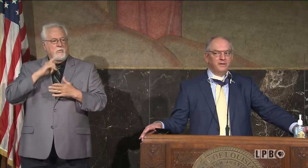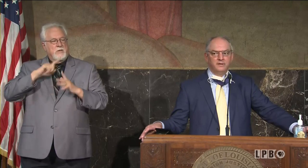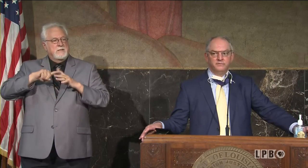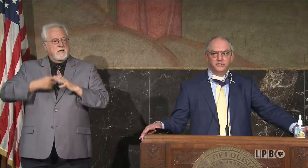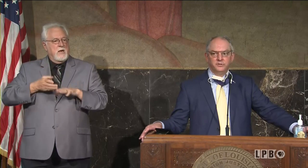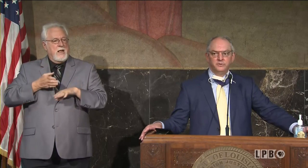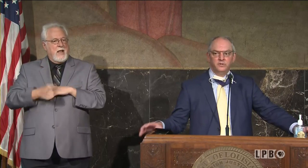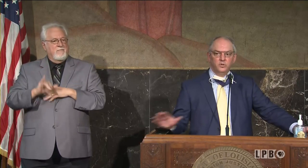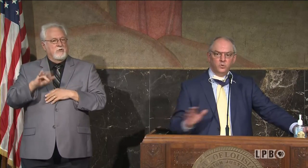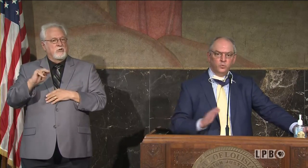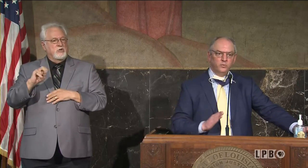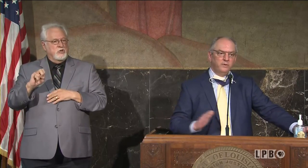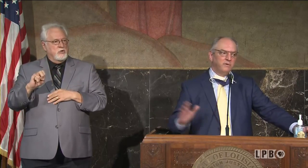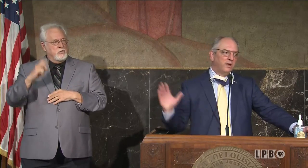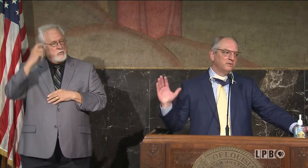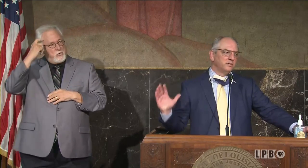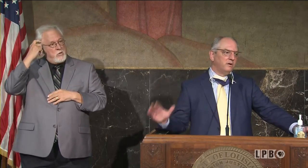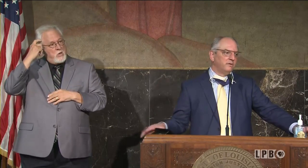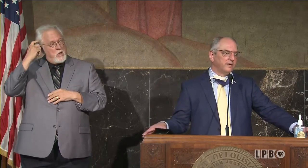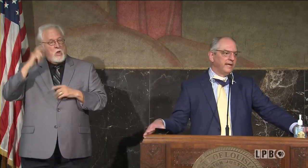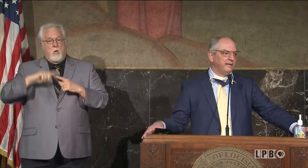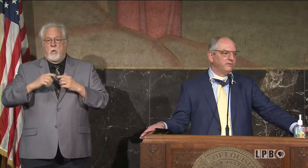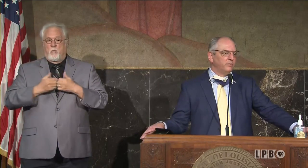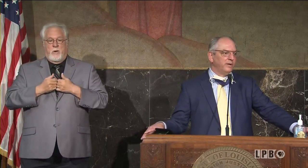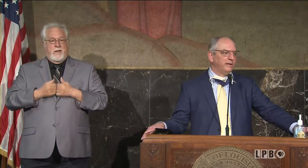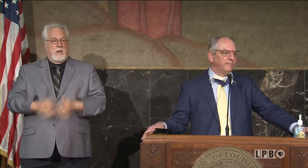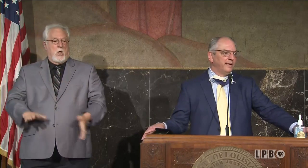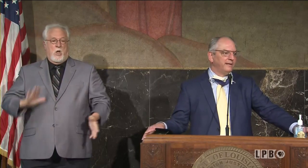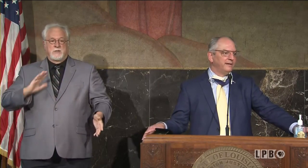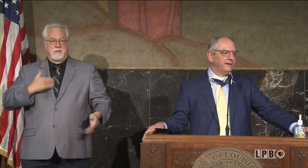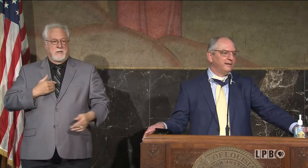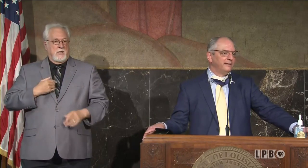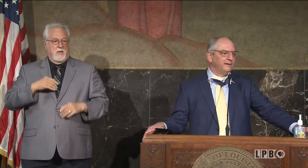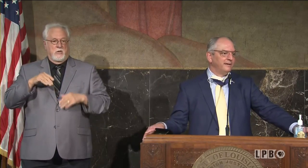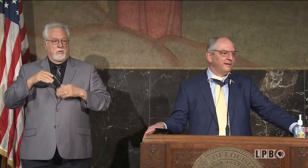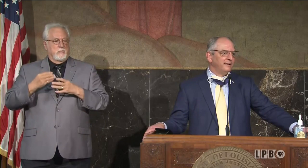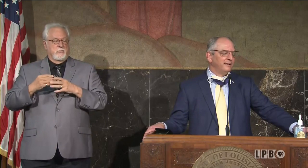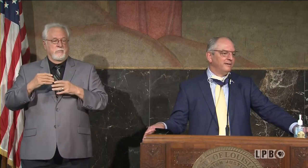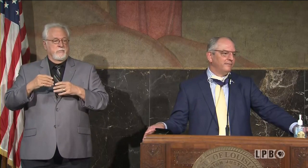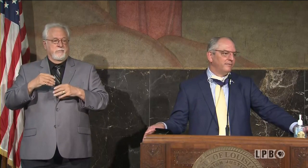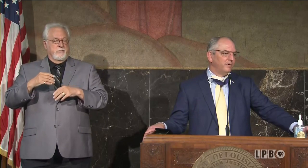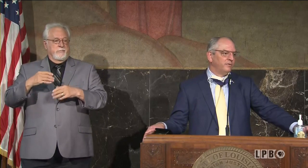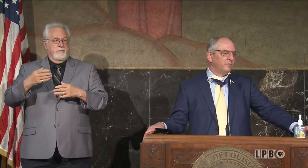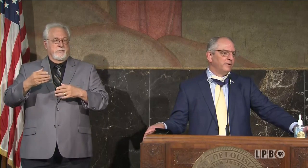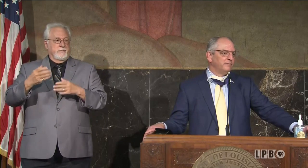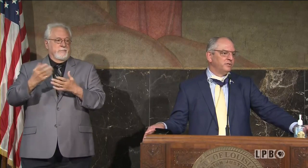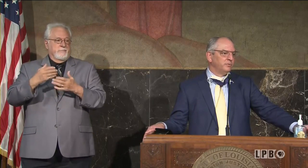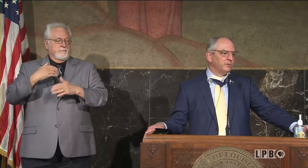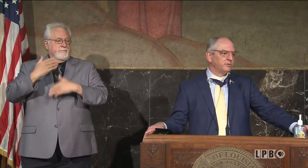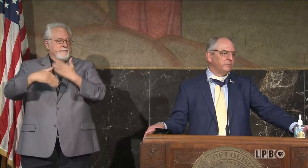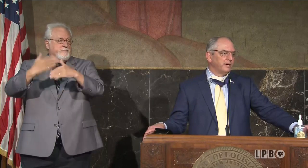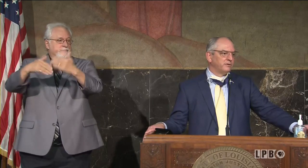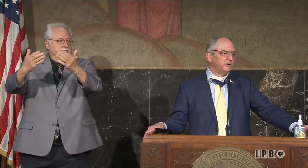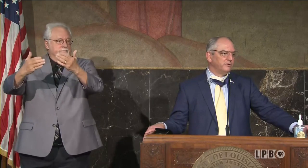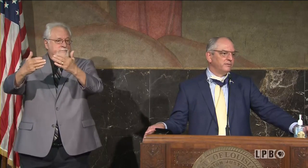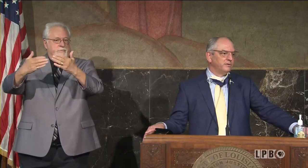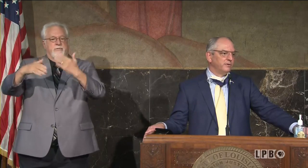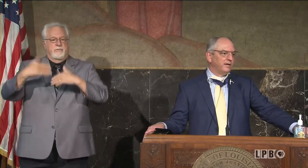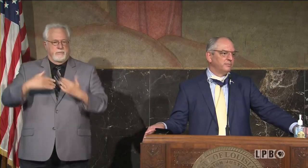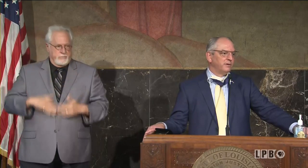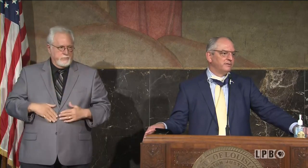the middle of June, when we've lost all of the gains that we had made over the month of June with respect